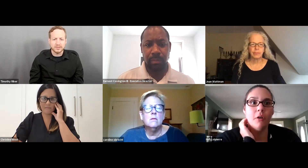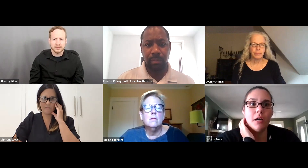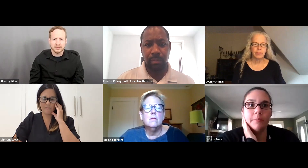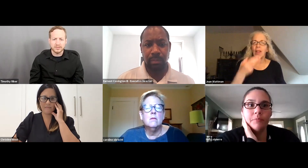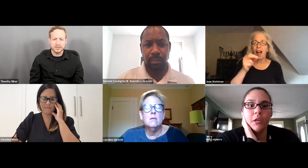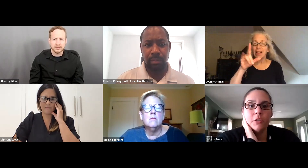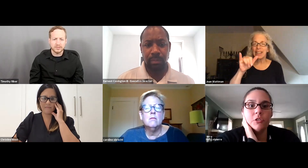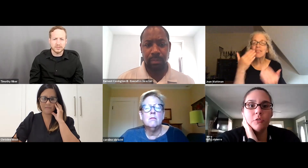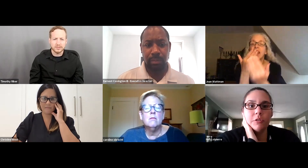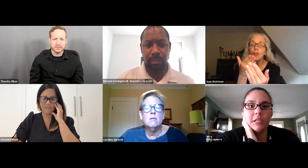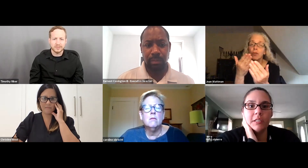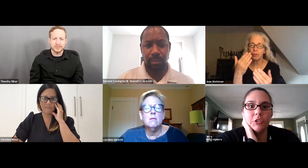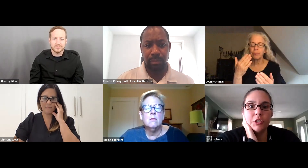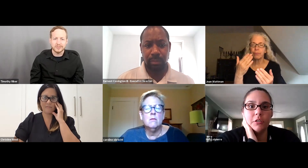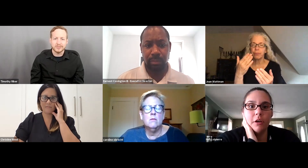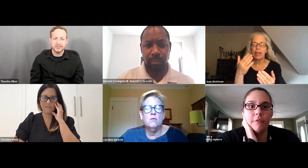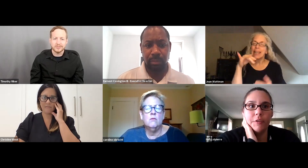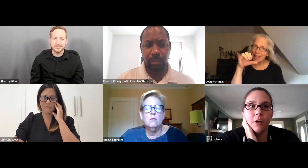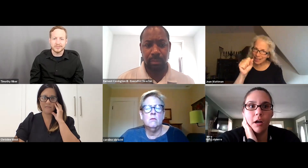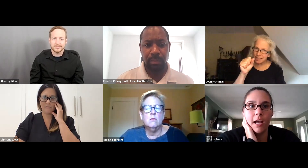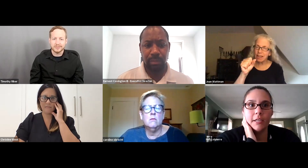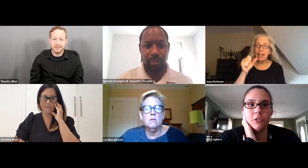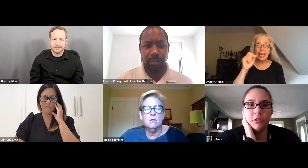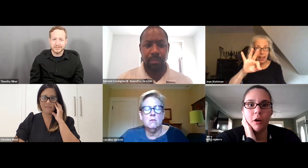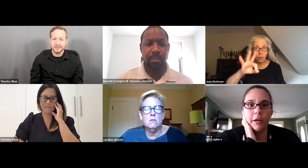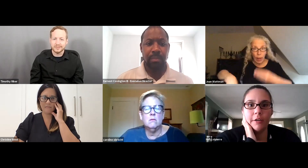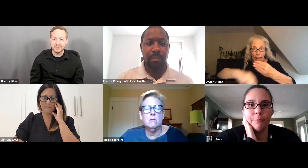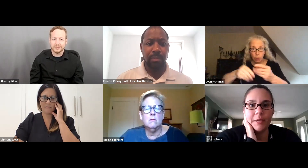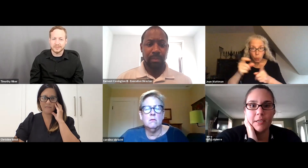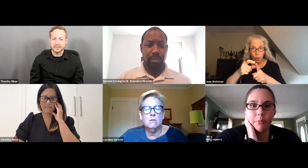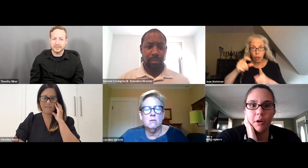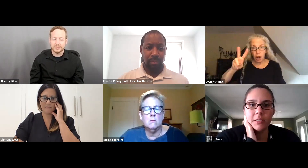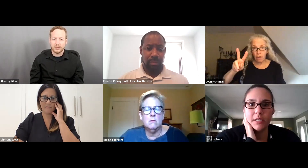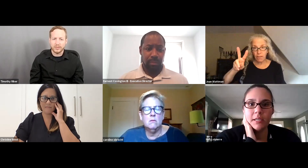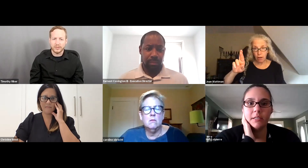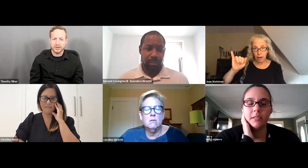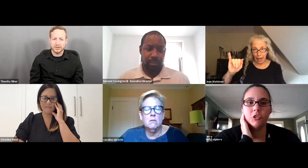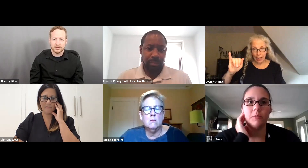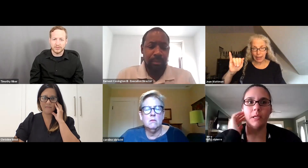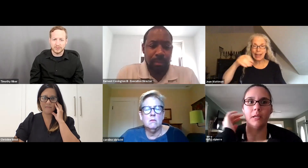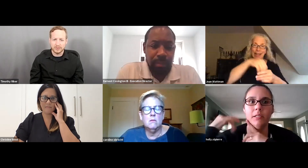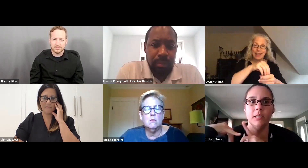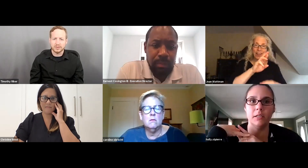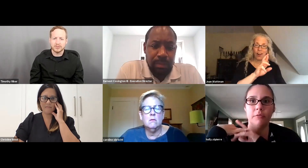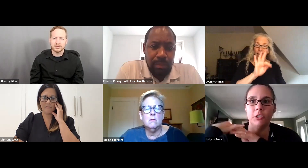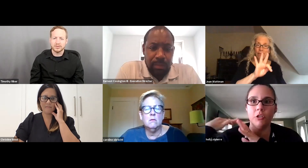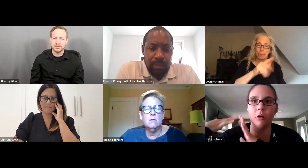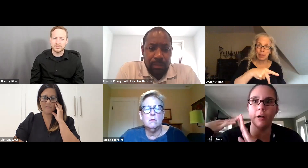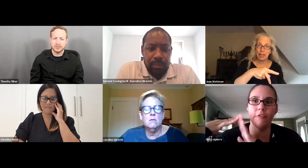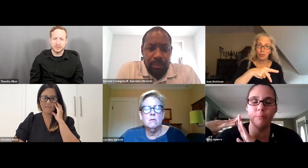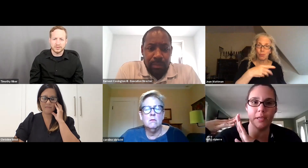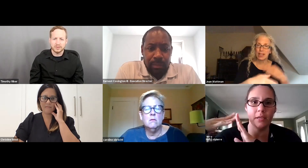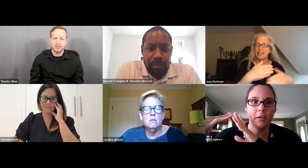Thank you. So the addition of VRI to the RFP process is just because in the